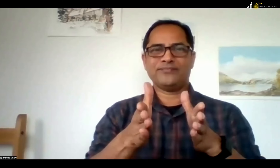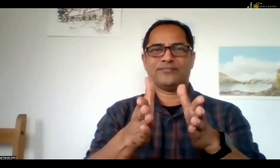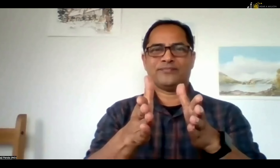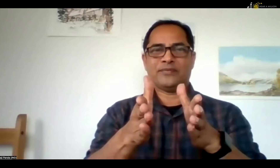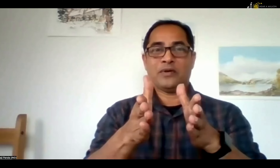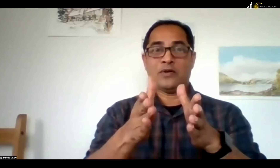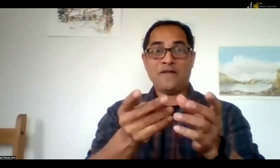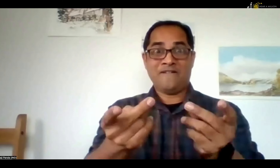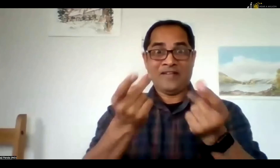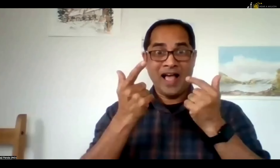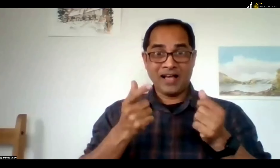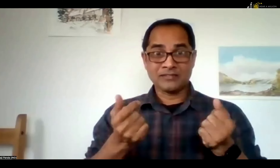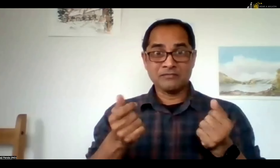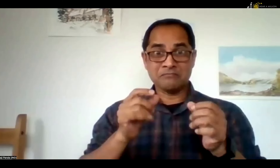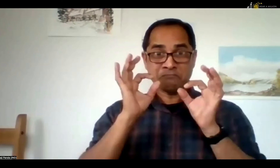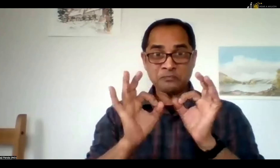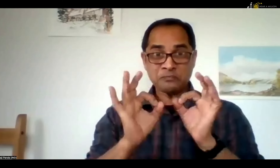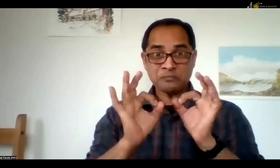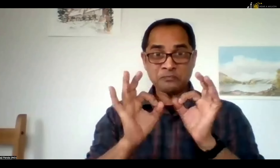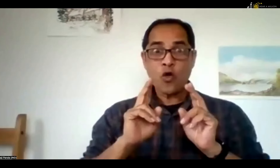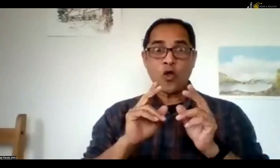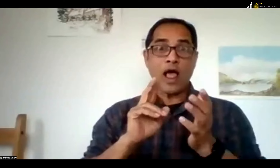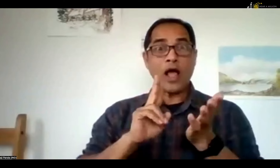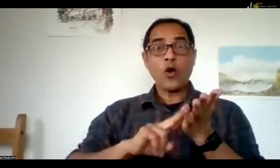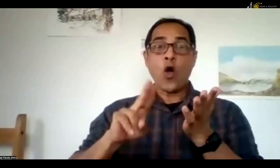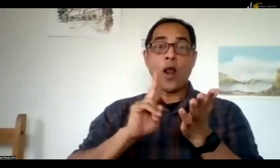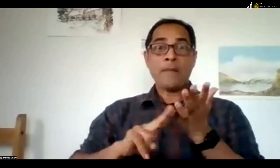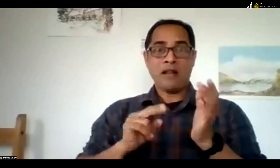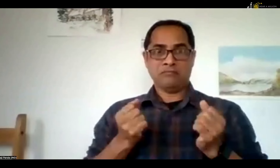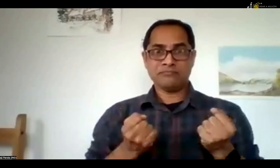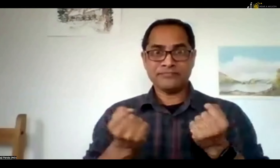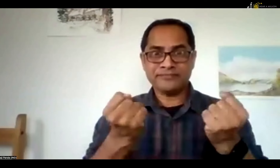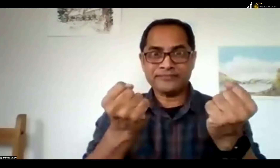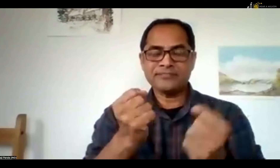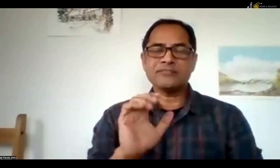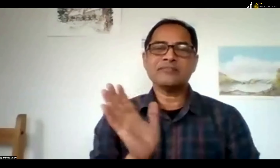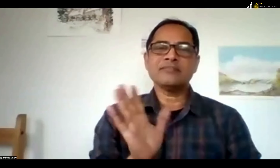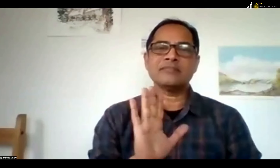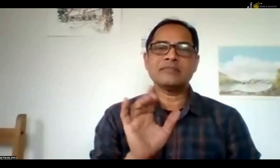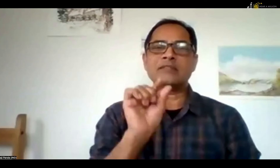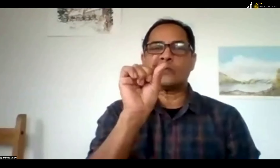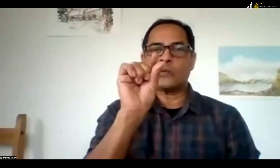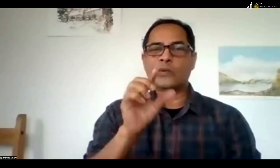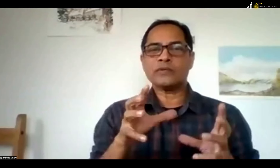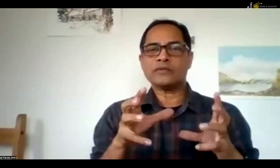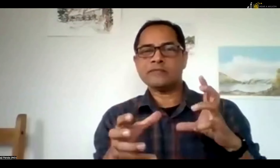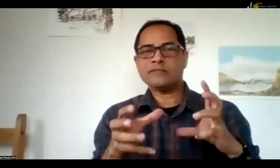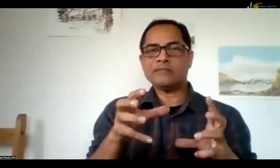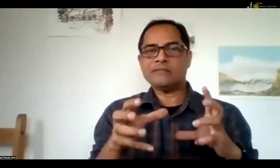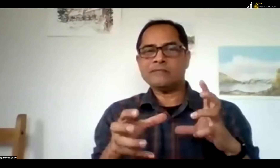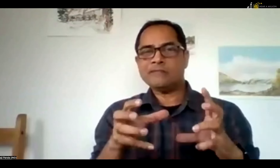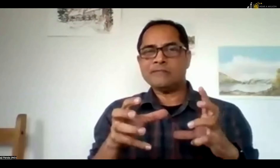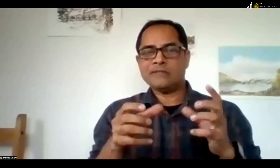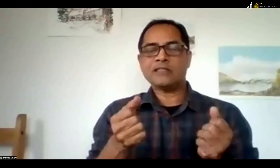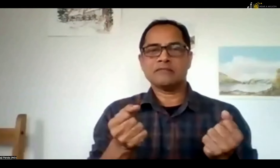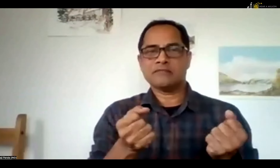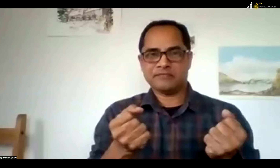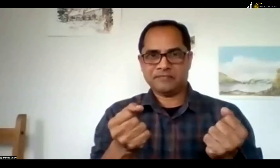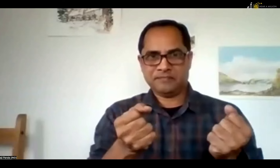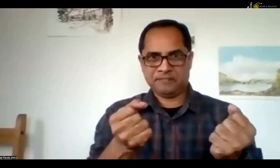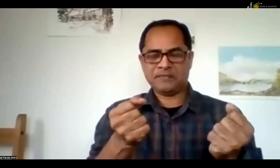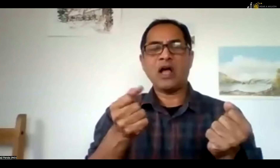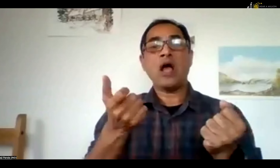of, sitting at a factory with nothing taken care of. Then they come to us and we just fix it a